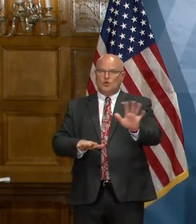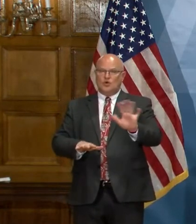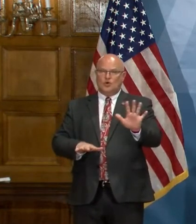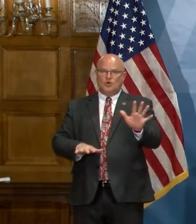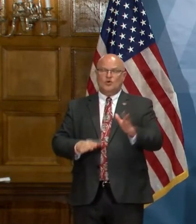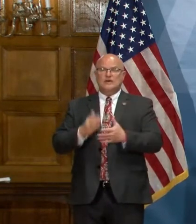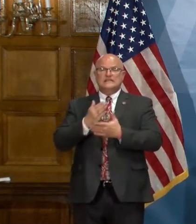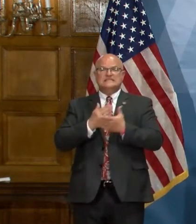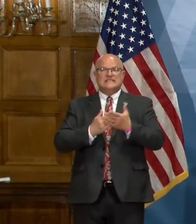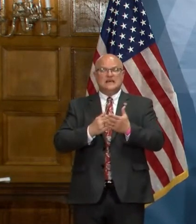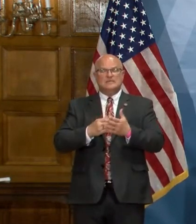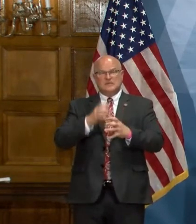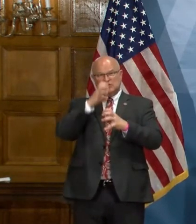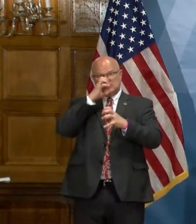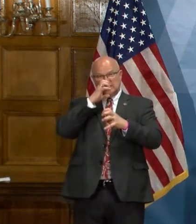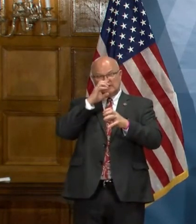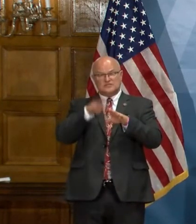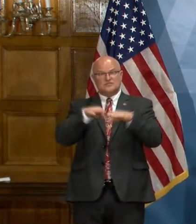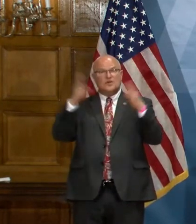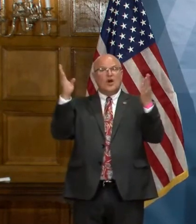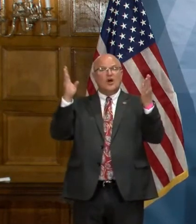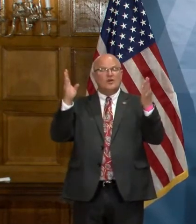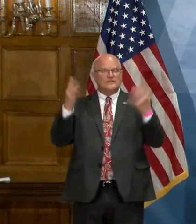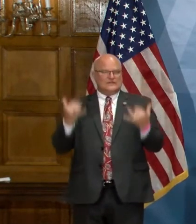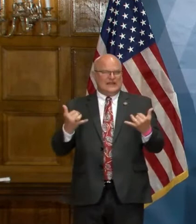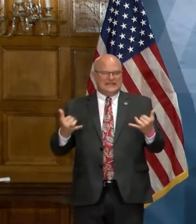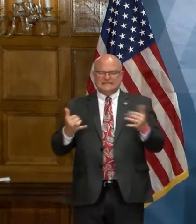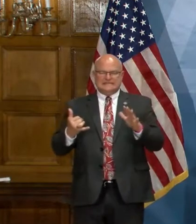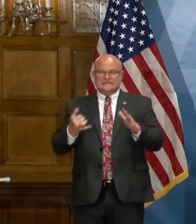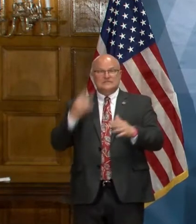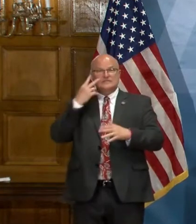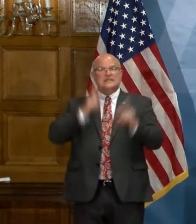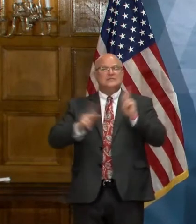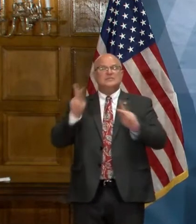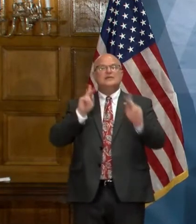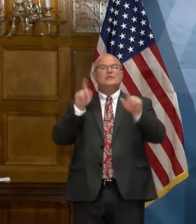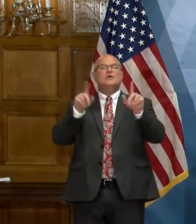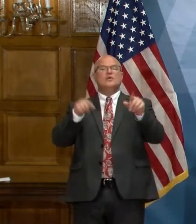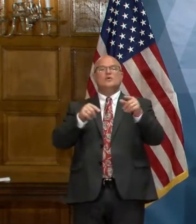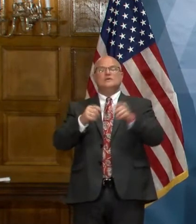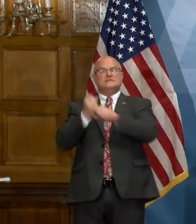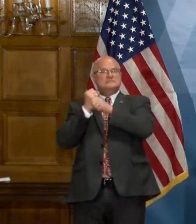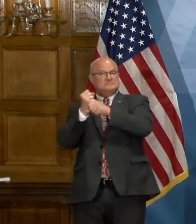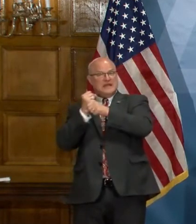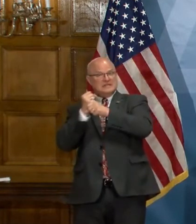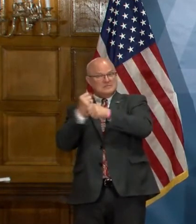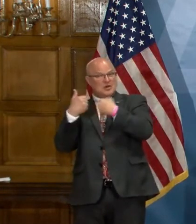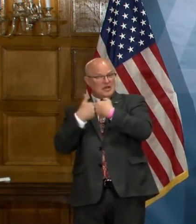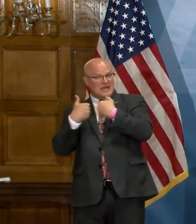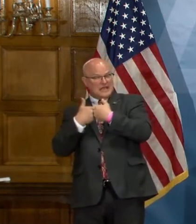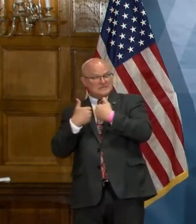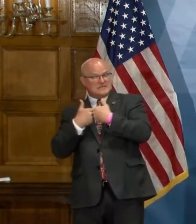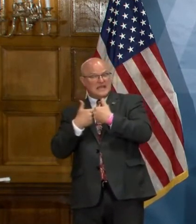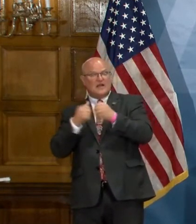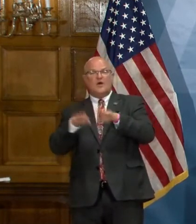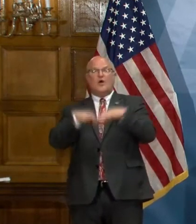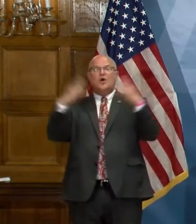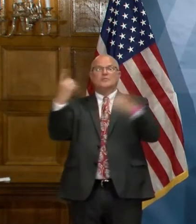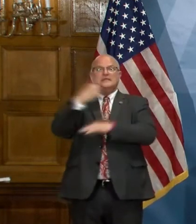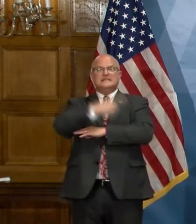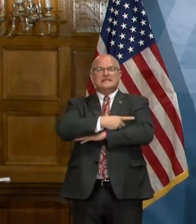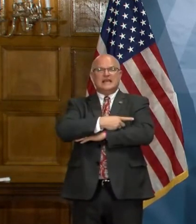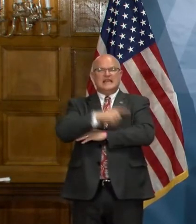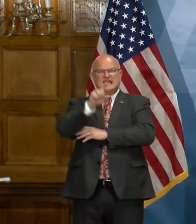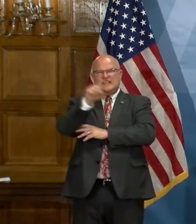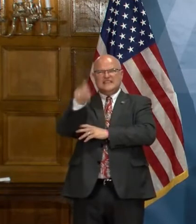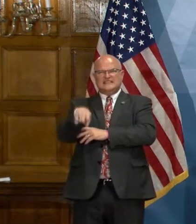some of the restrictions are off, all the restrictions are off. You see people going to Major League Baseball opening day with the